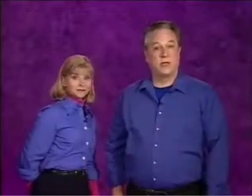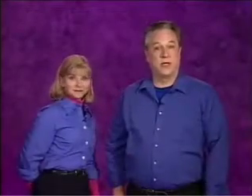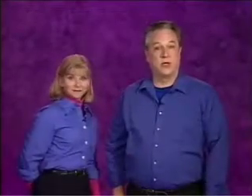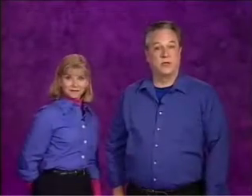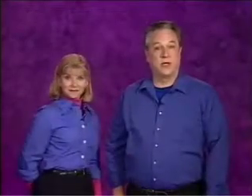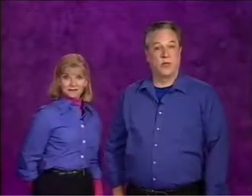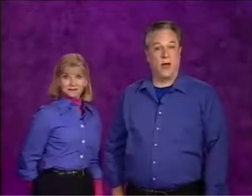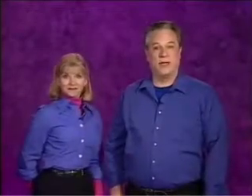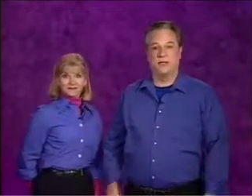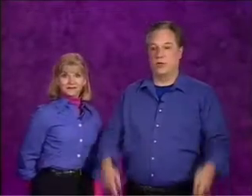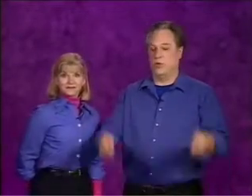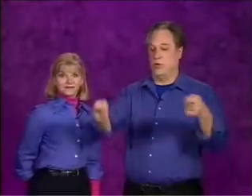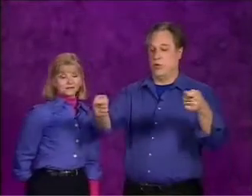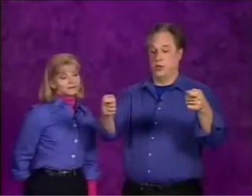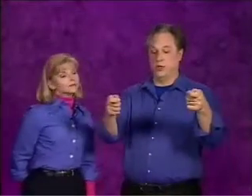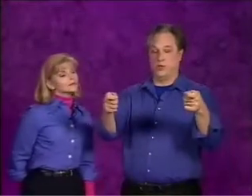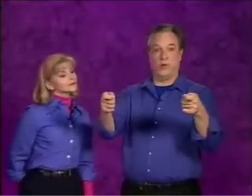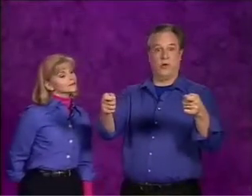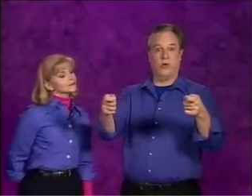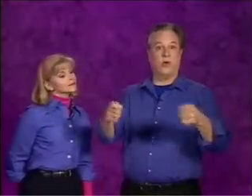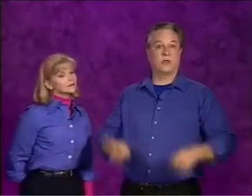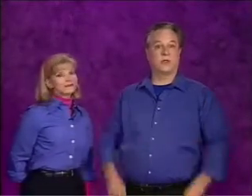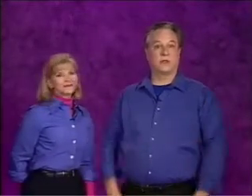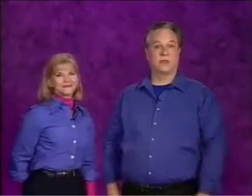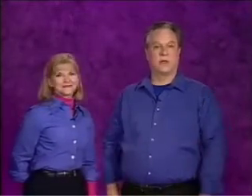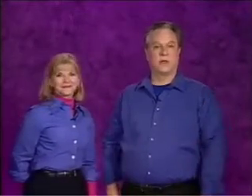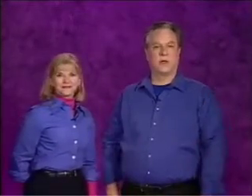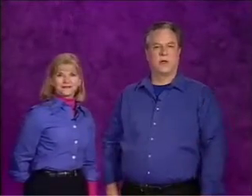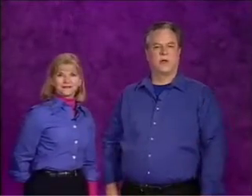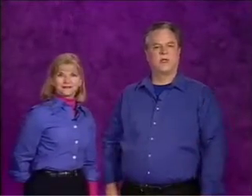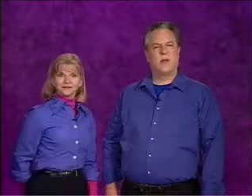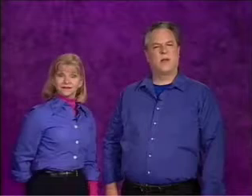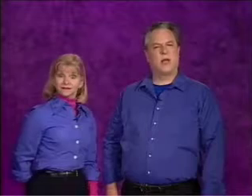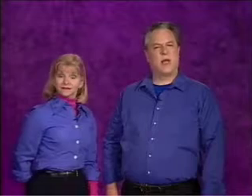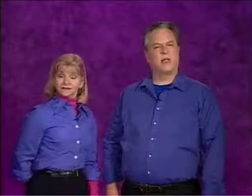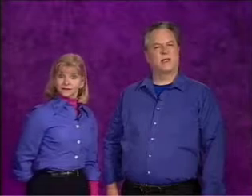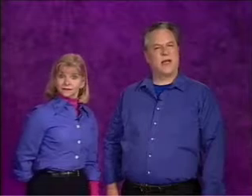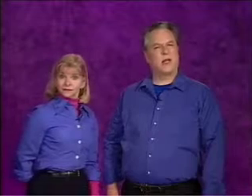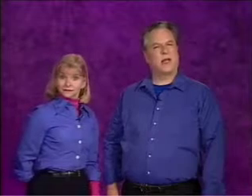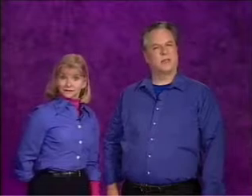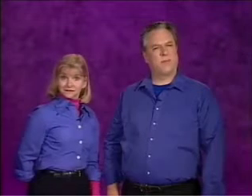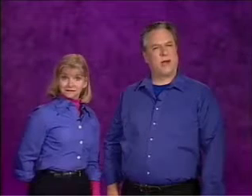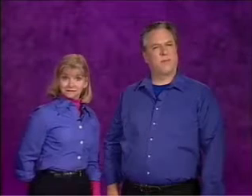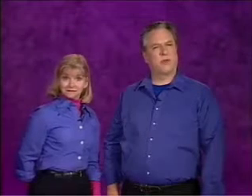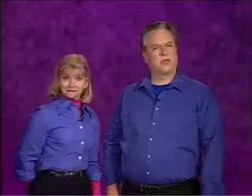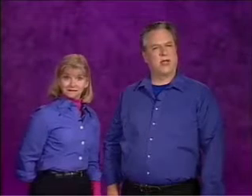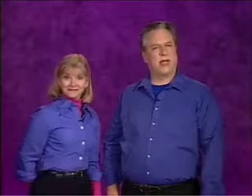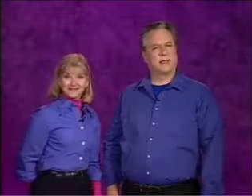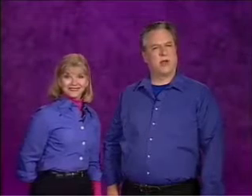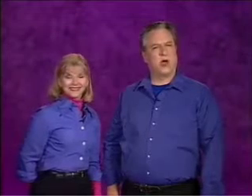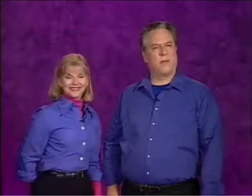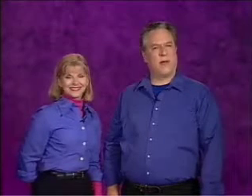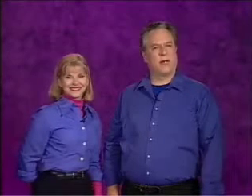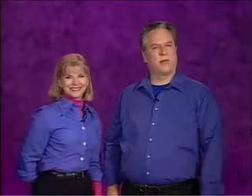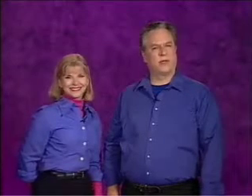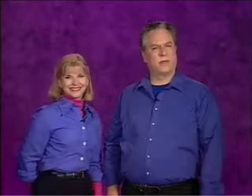on using reins to control horses. Something not exactly as popular today as an automatic